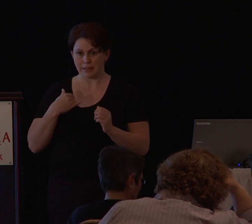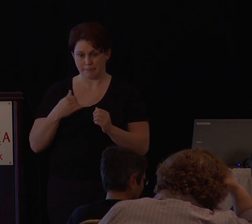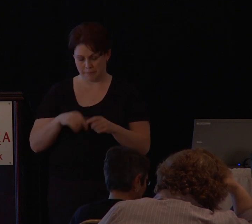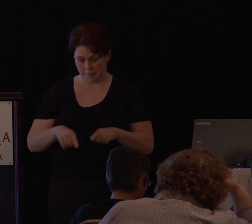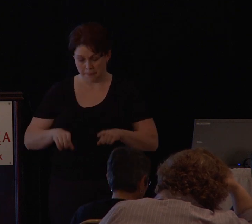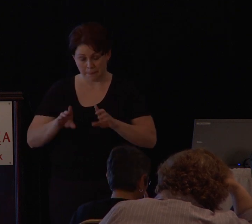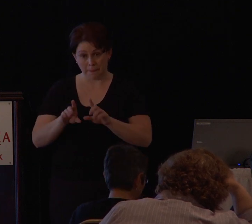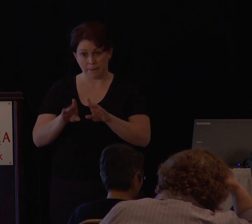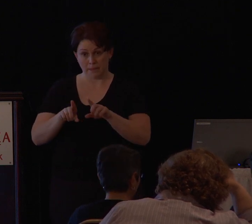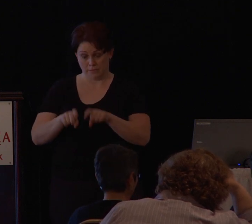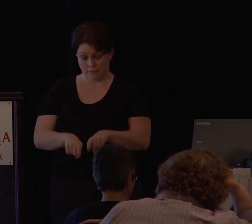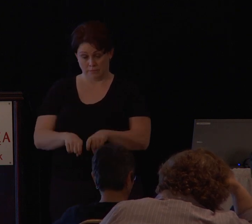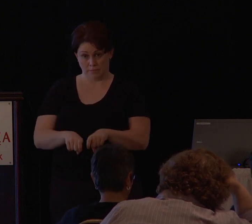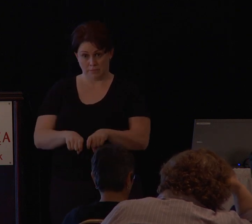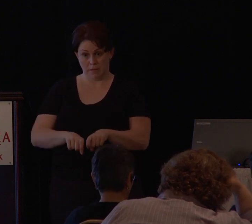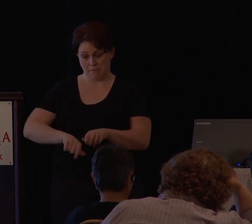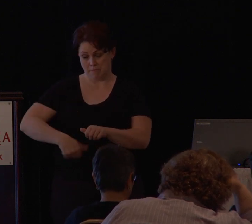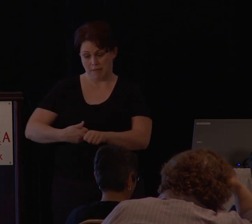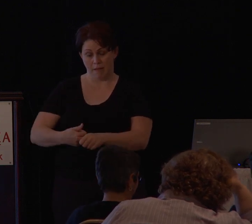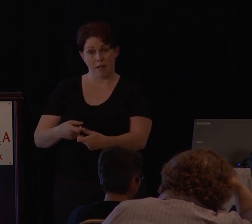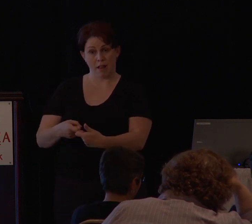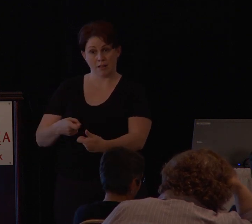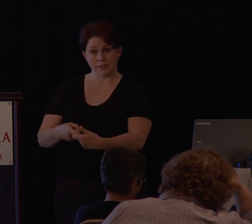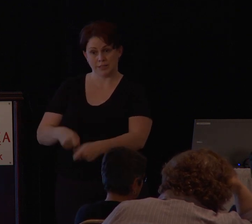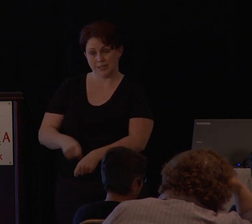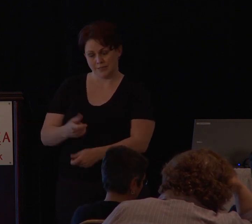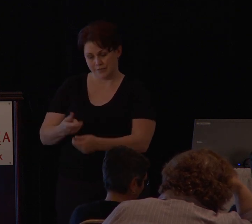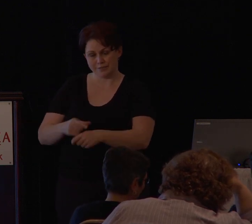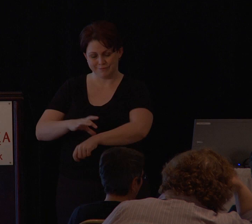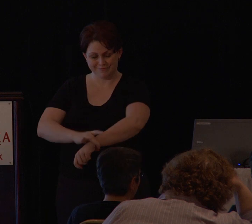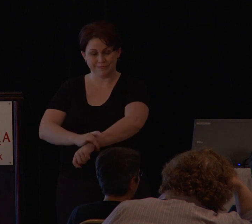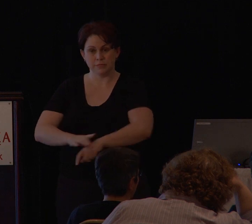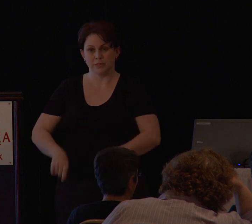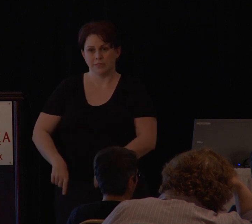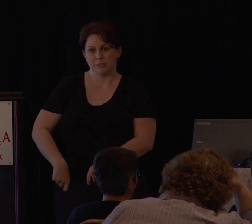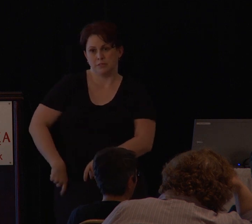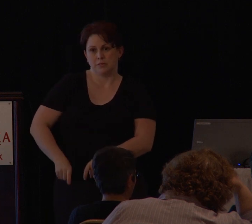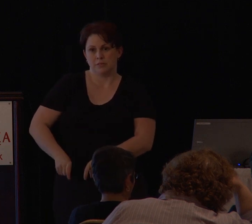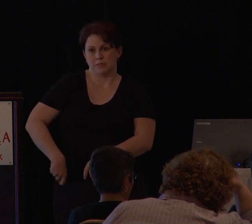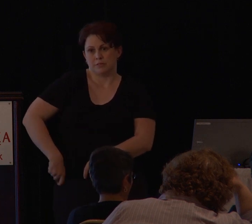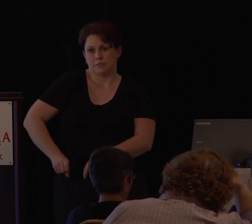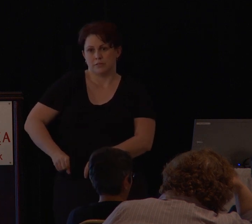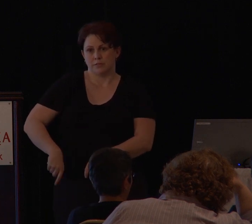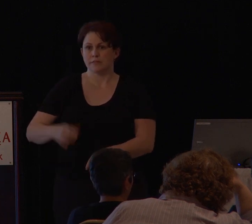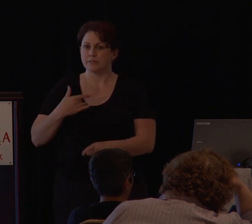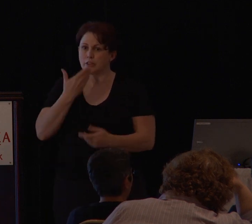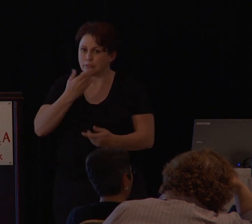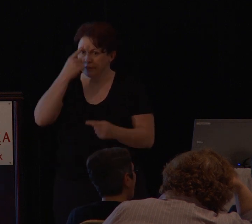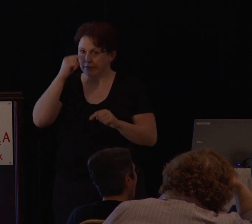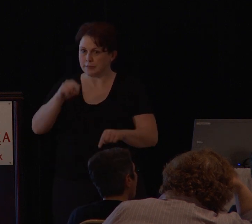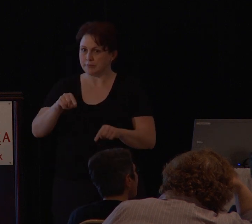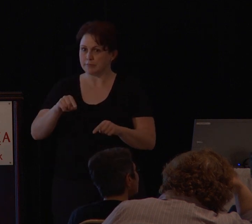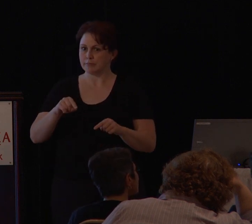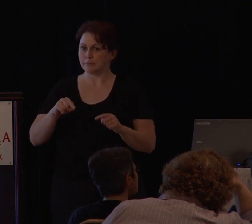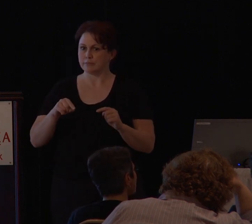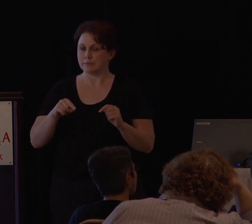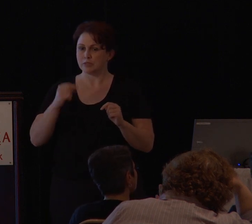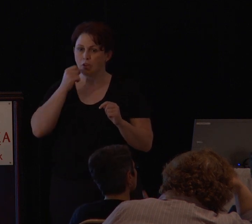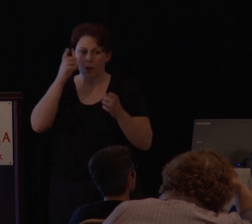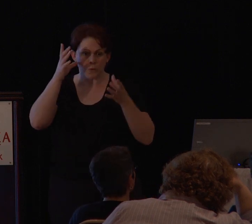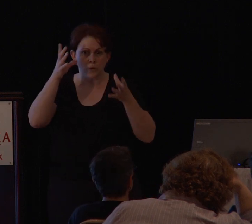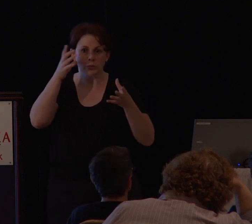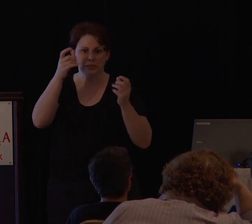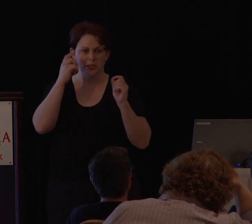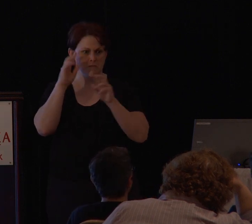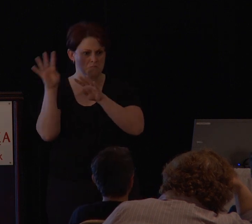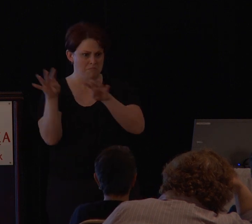chair, it helped to release some of their tension. So just giving them like a fidget toy, something to focus on, but something that isn't really going to point